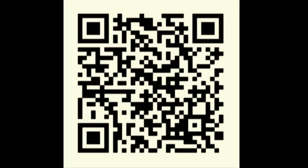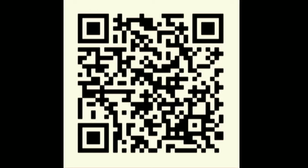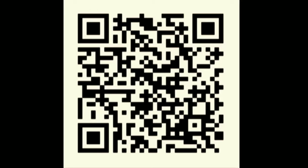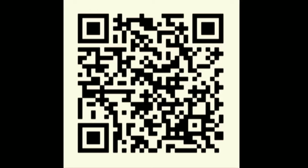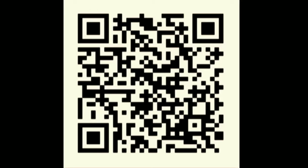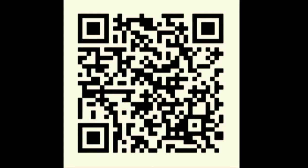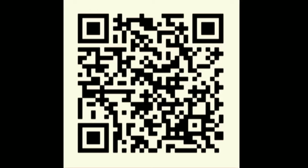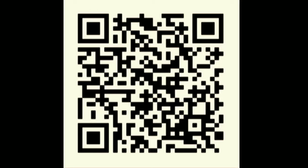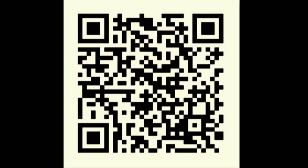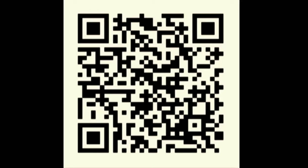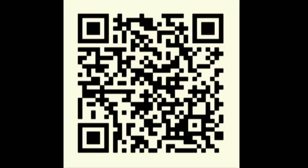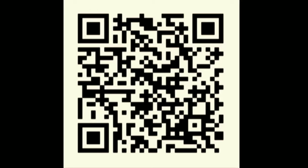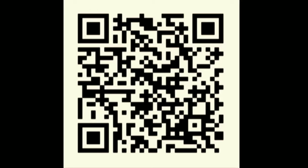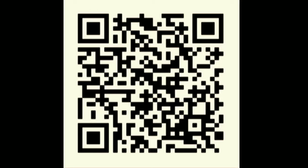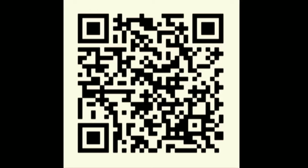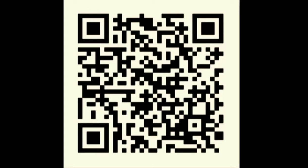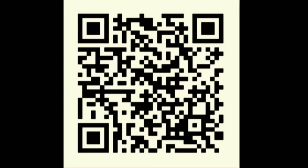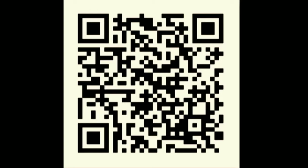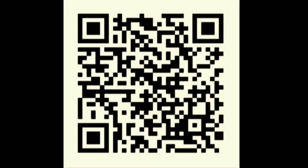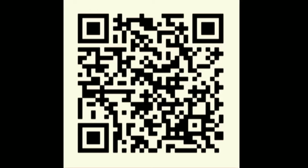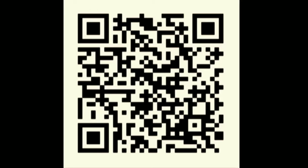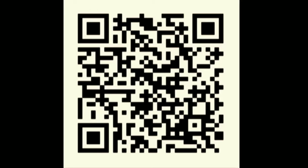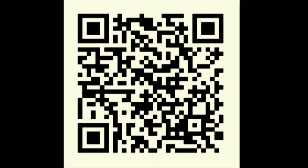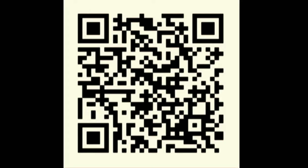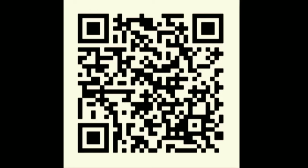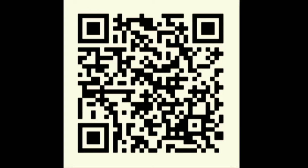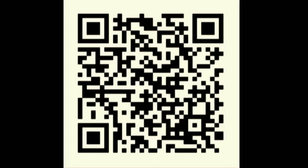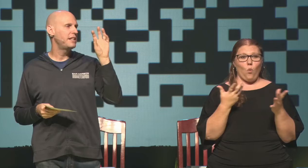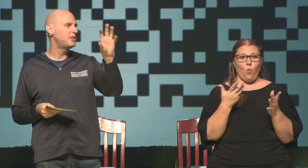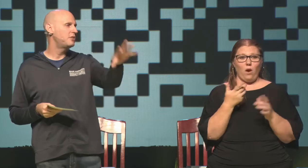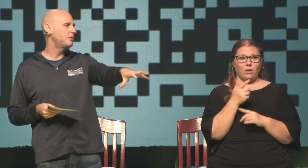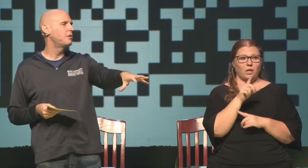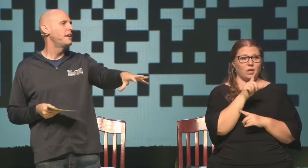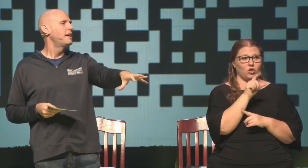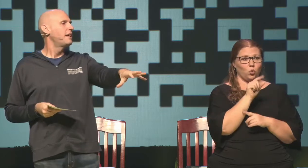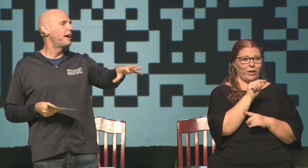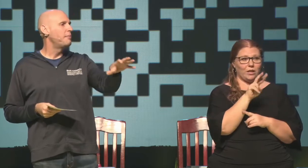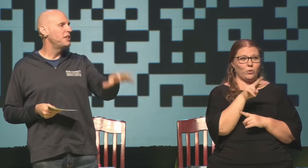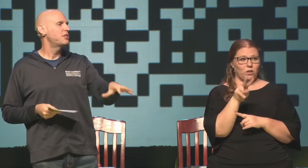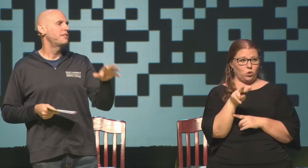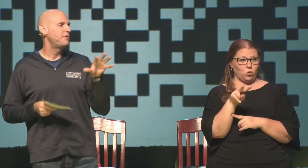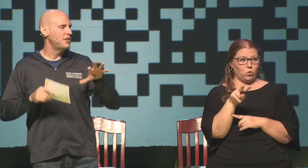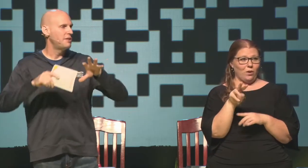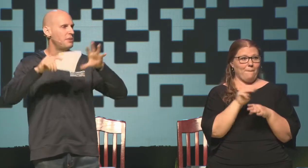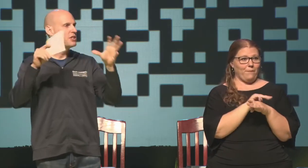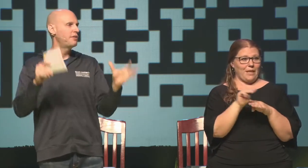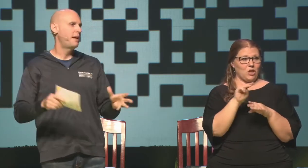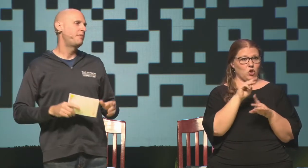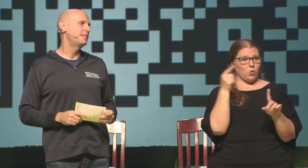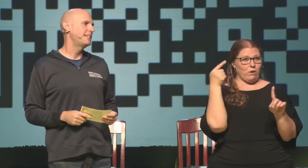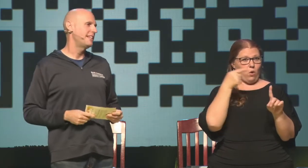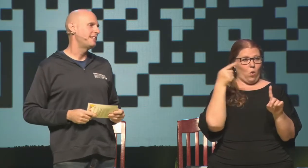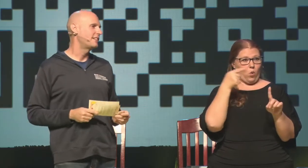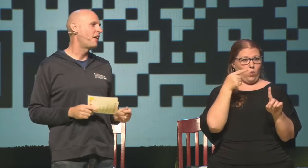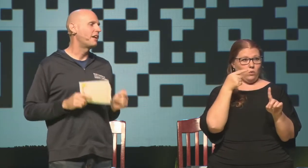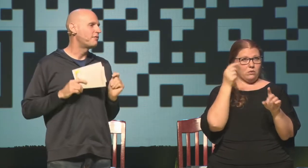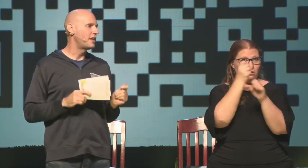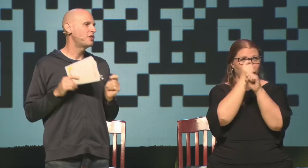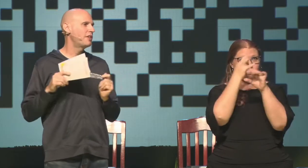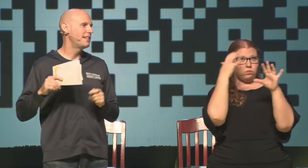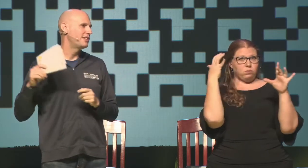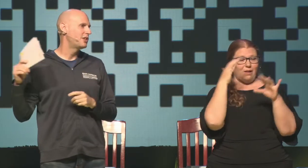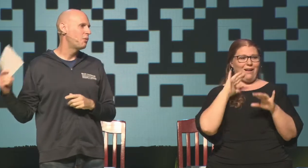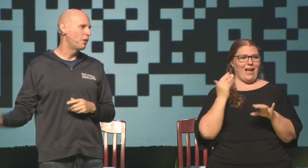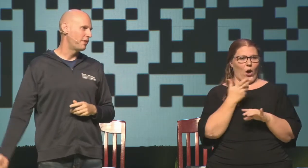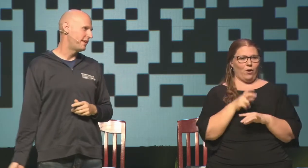on the 21st of this month, we're going to be talking about what the 2022 ministry vision, ministry emphasis is. Our